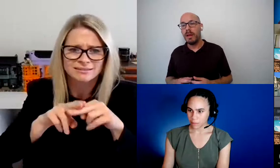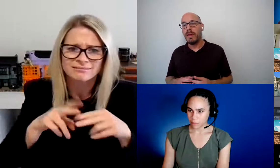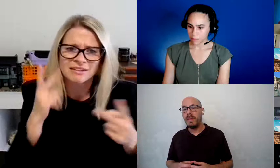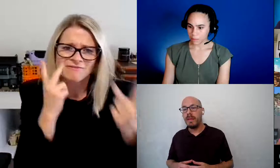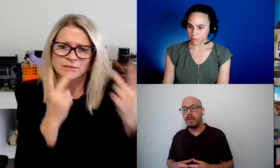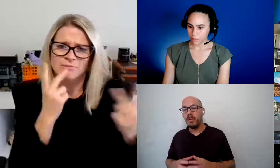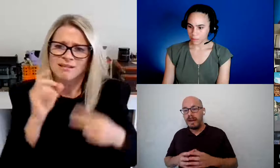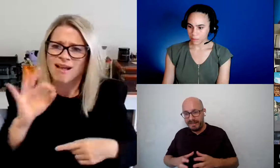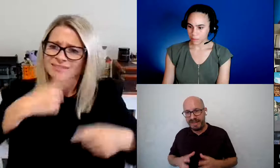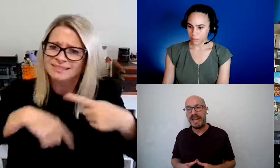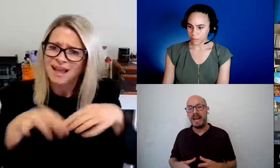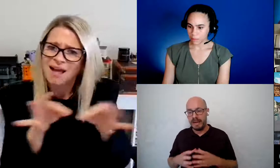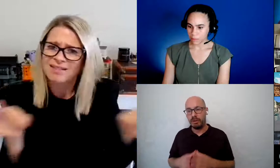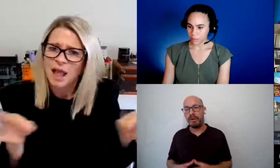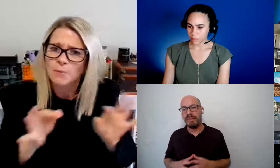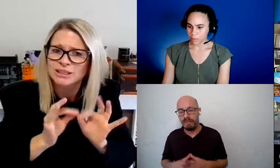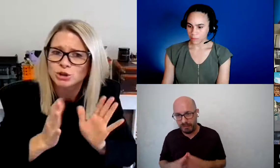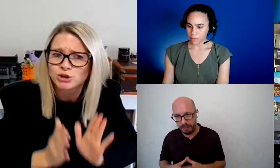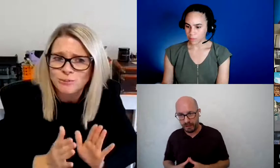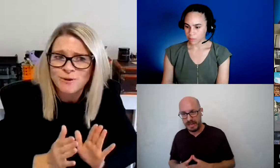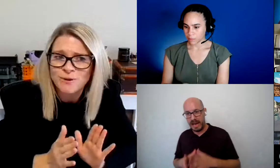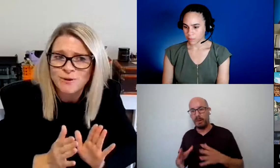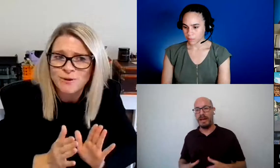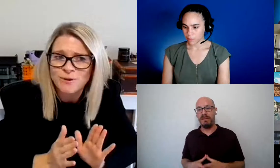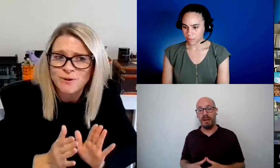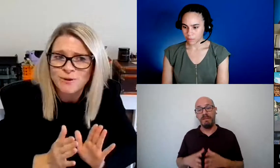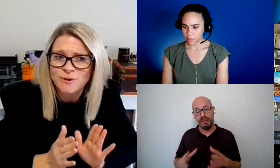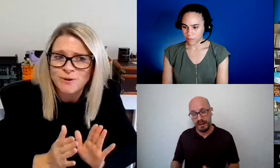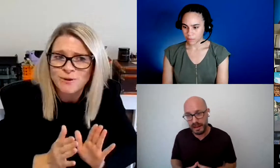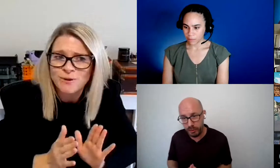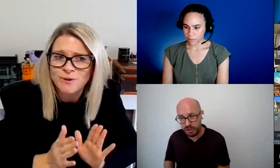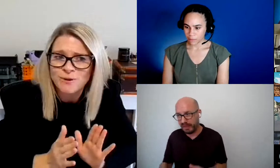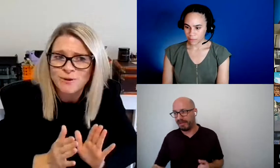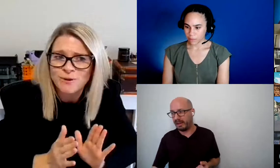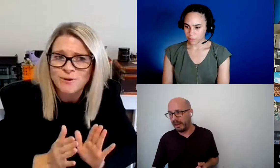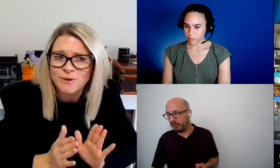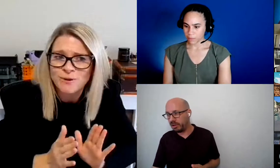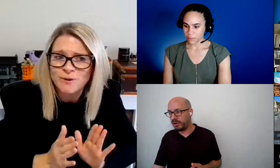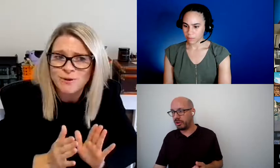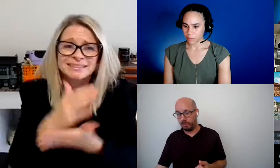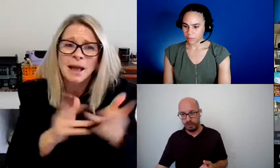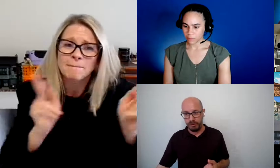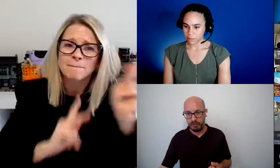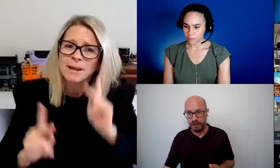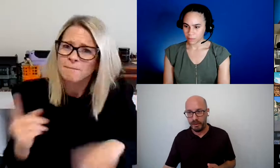So we see an increased visibility nowadays of sign language and sign language interpreters.